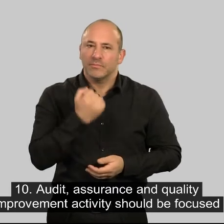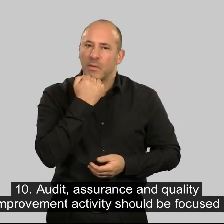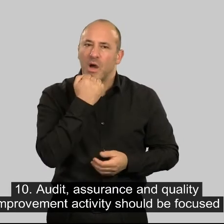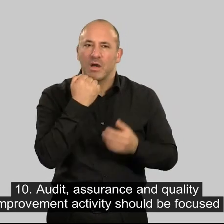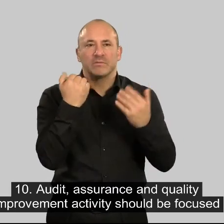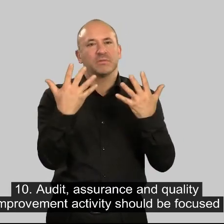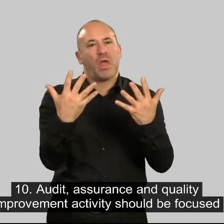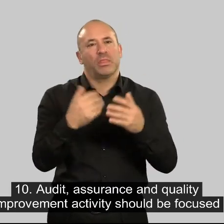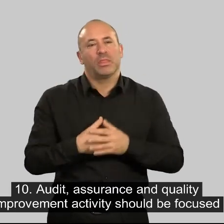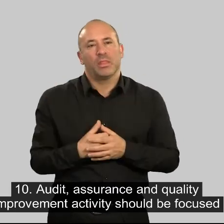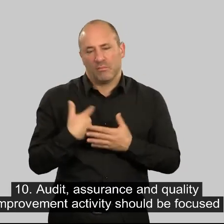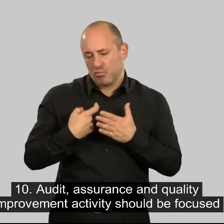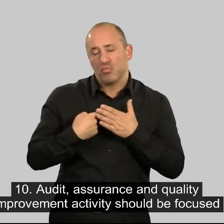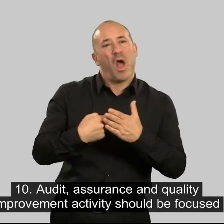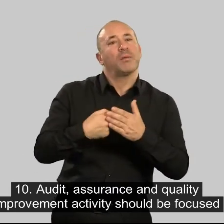10.